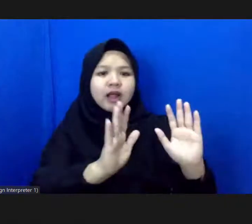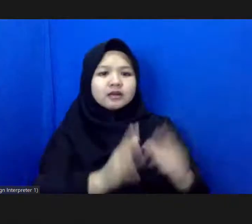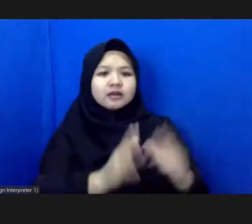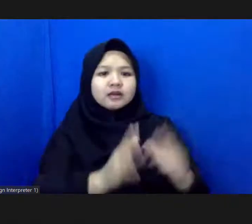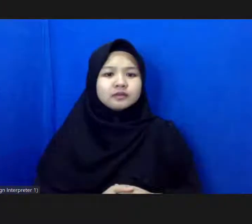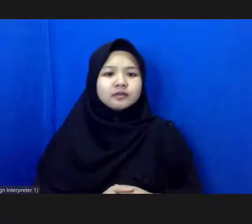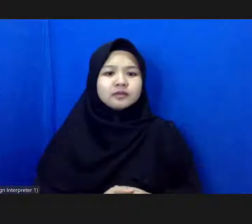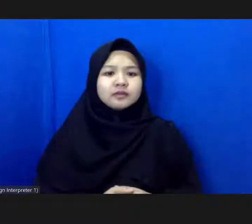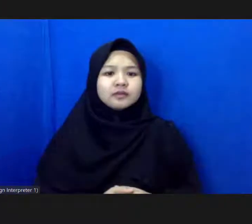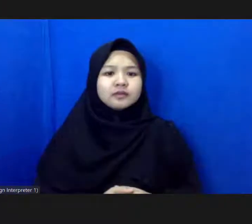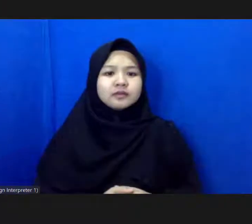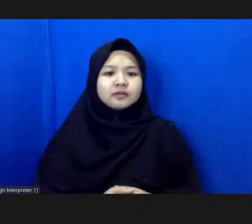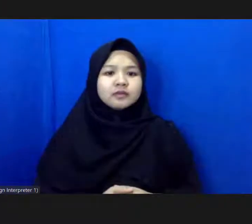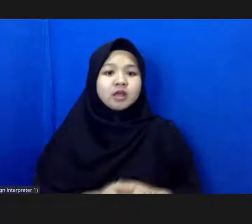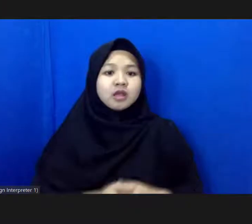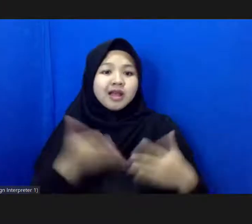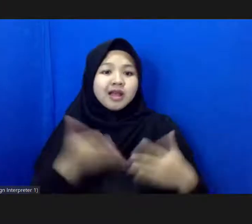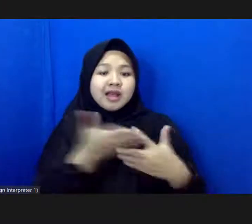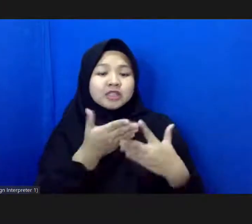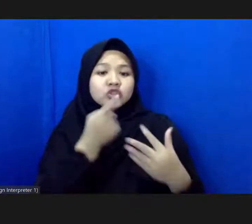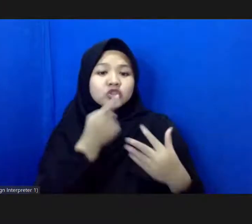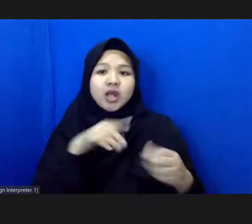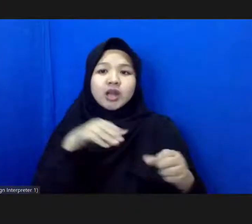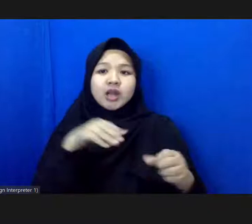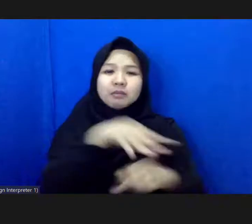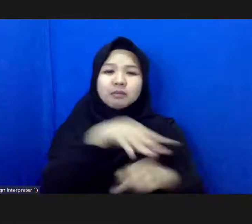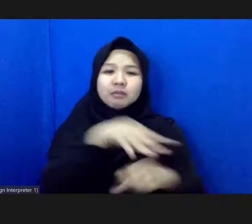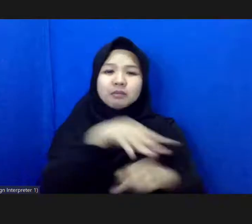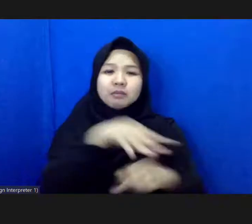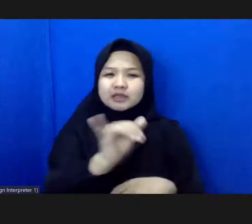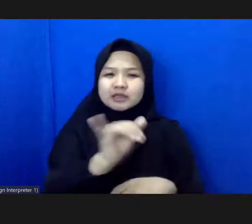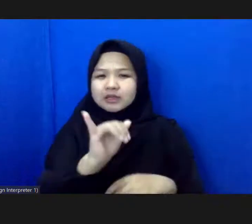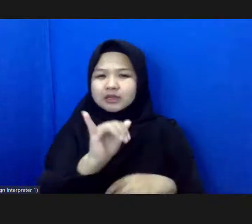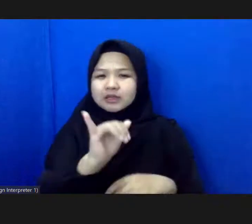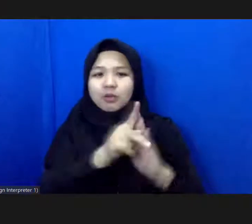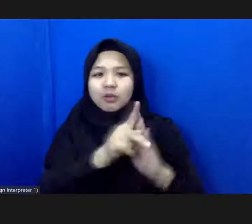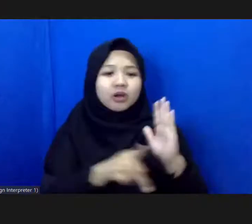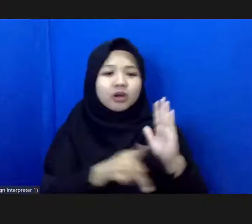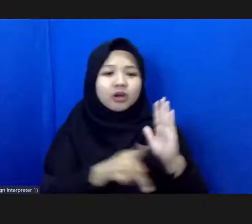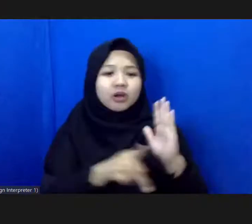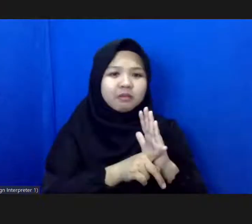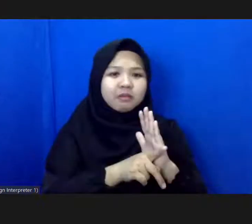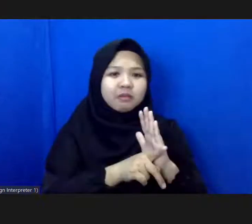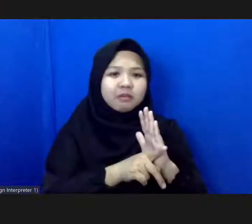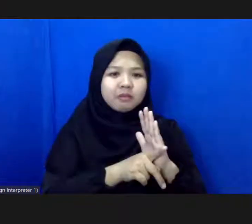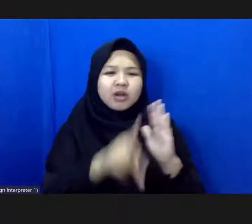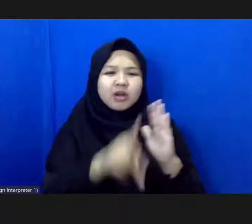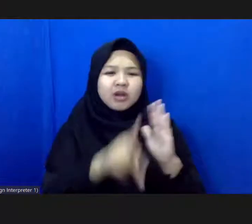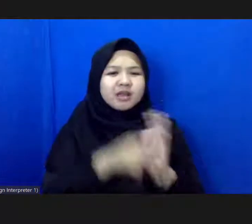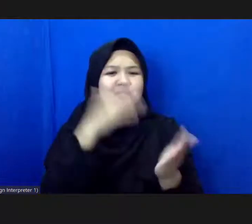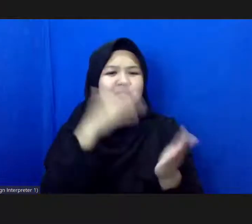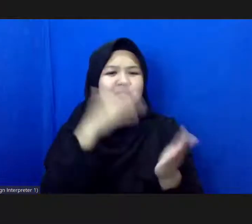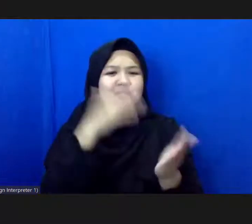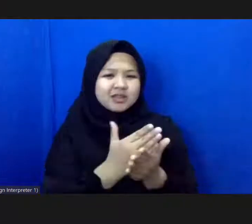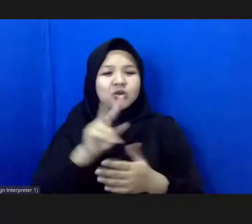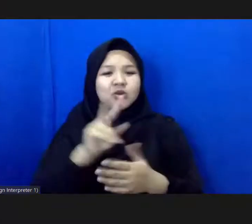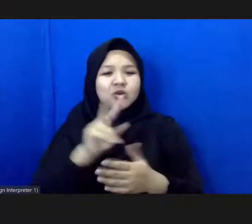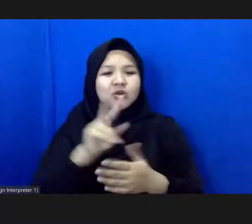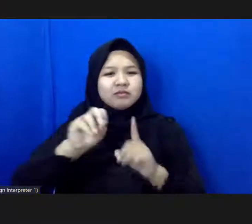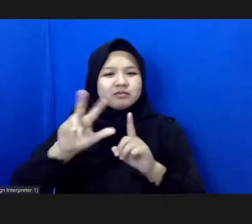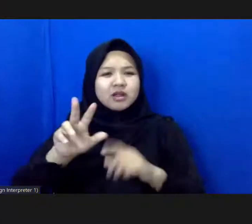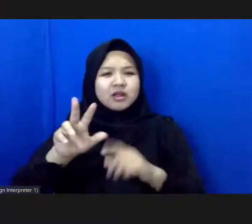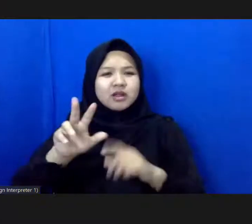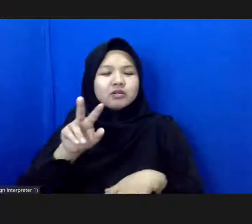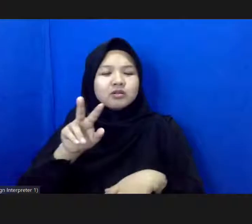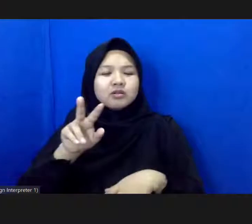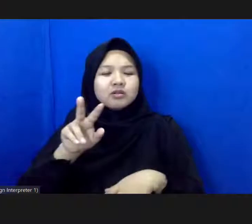Now, assessing the impact of of this programming or limited programming over the last 7 to 8 months, we have seen